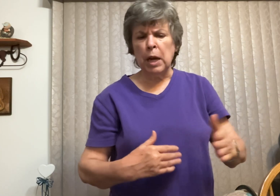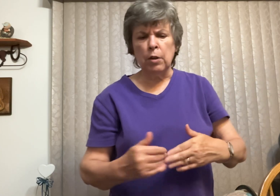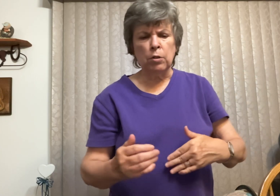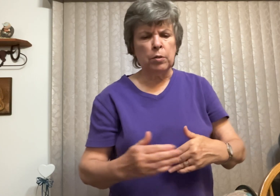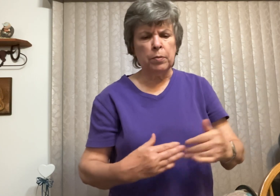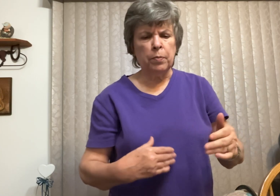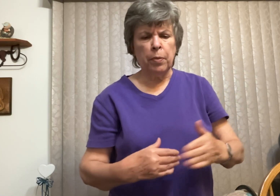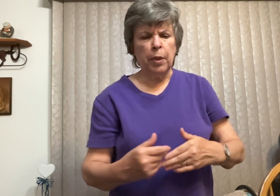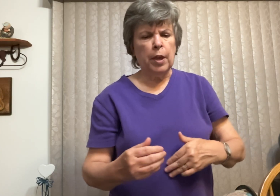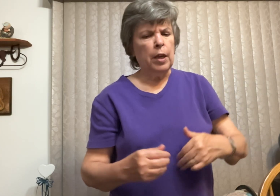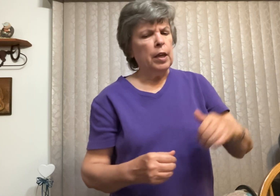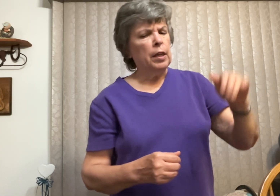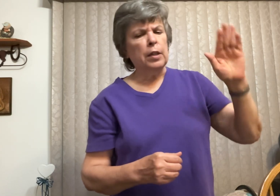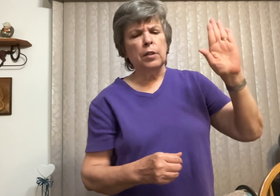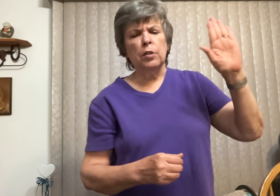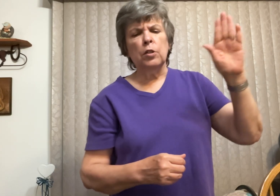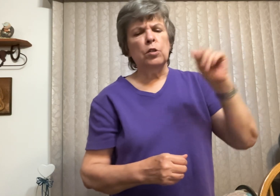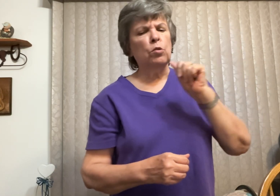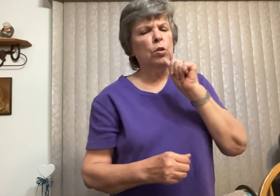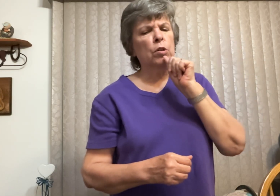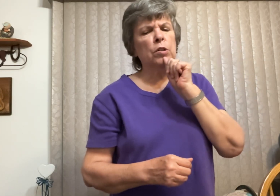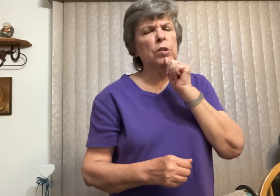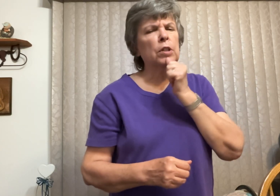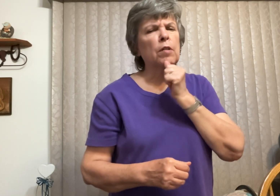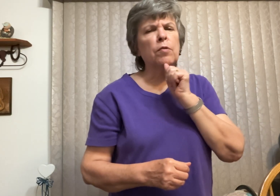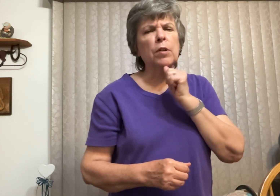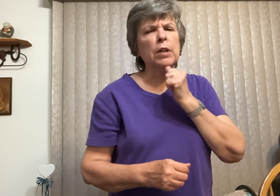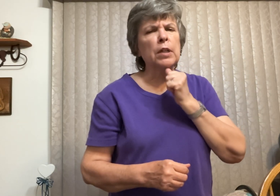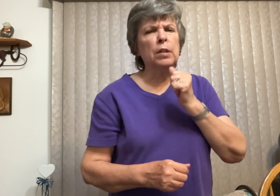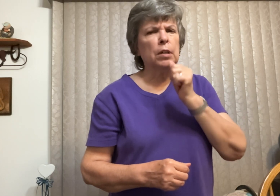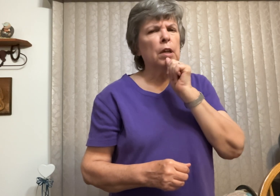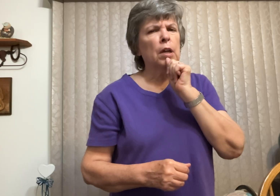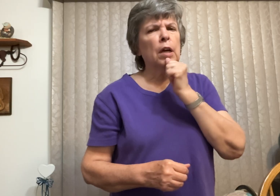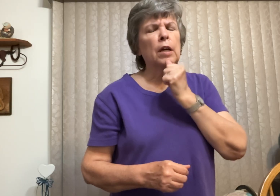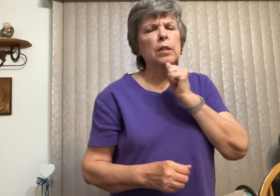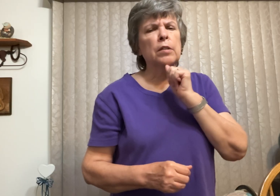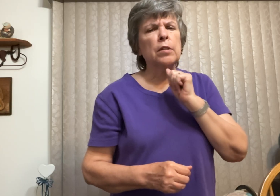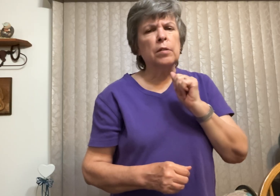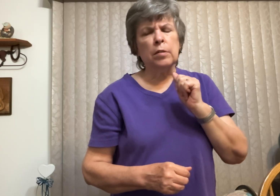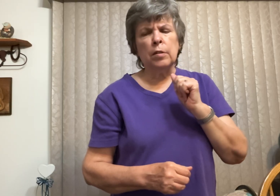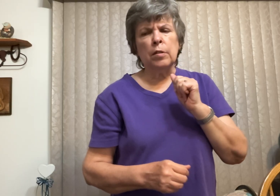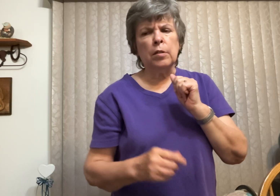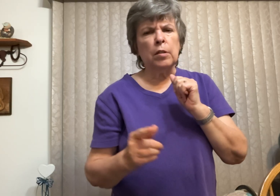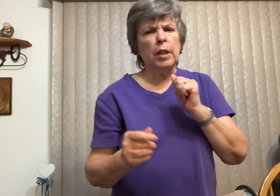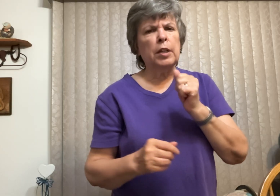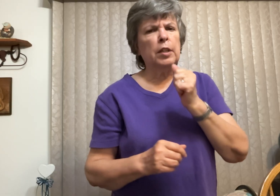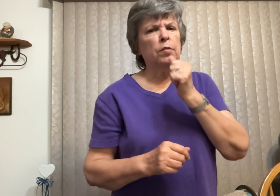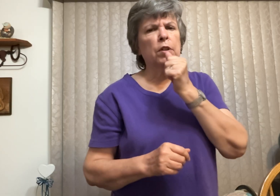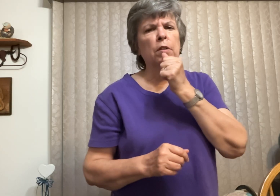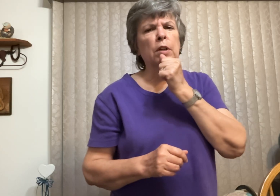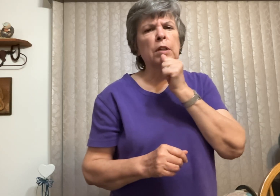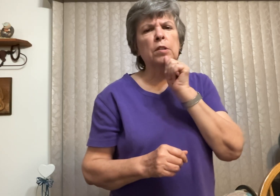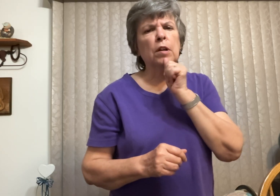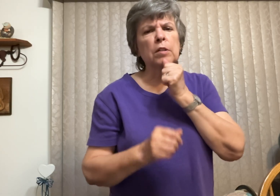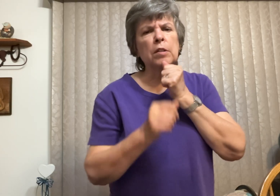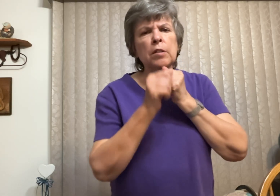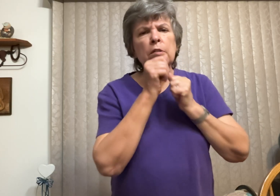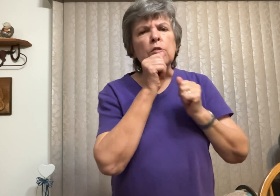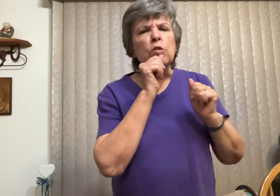matter, in your suffering, and the lady on the video that I saw did